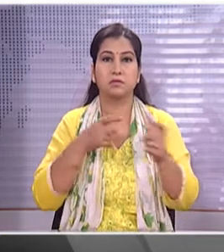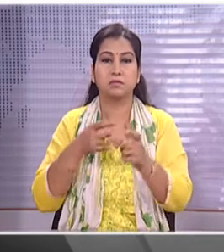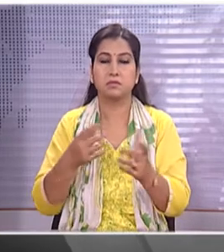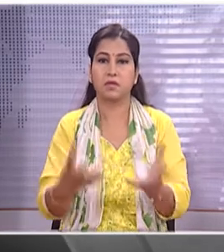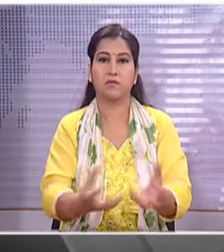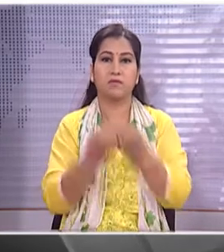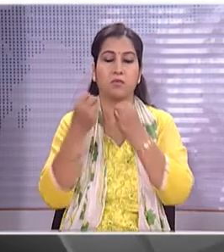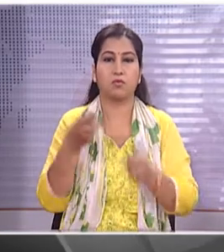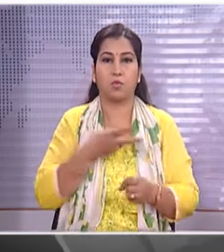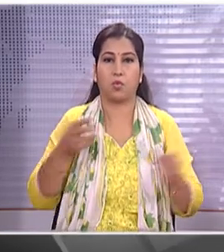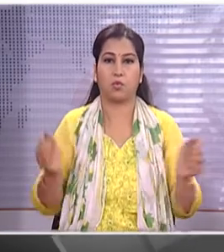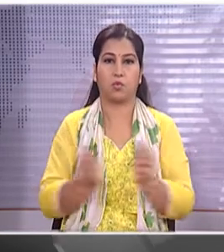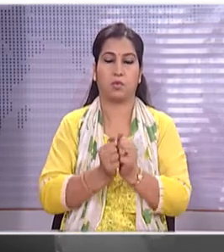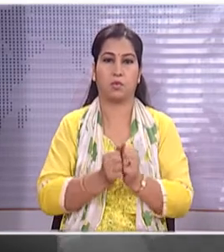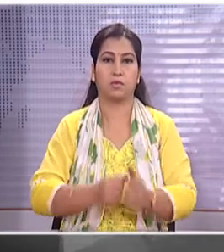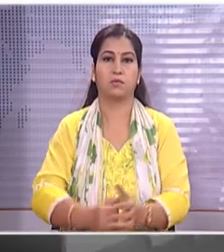Operation Group.